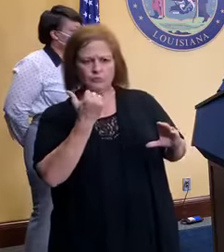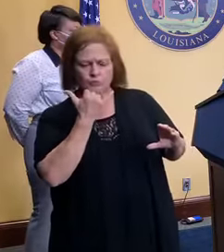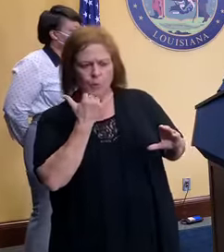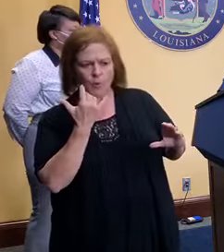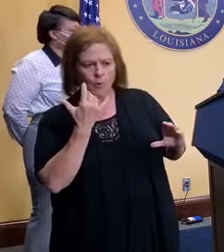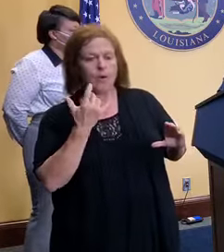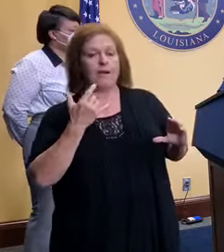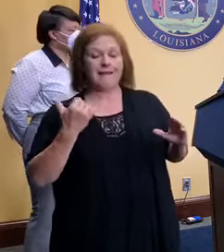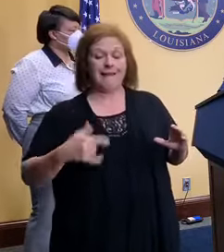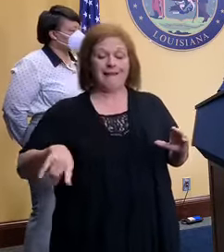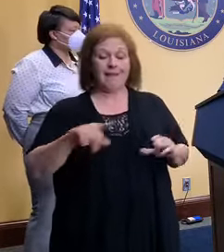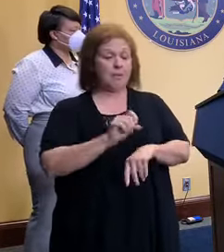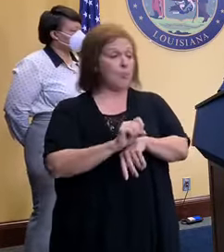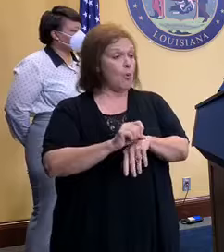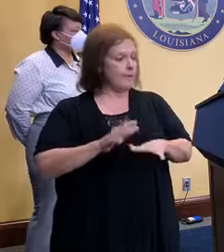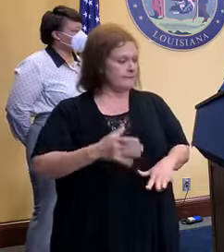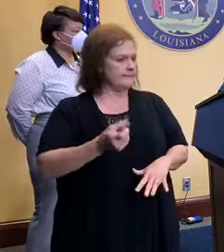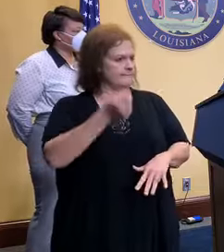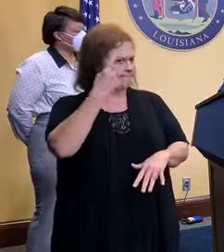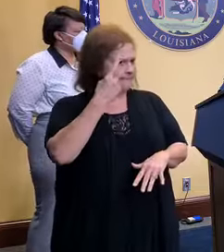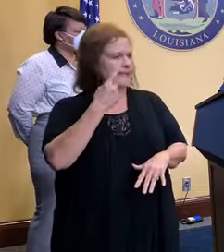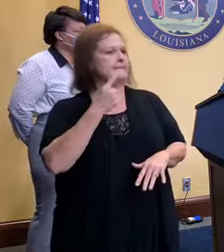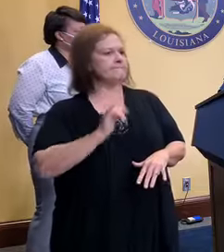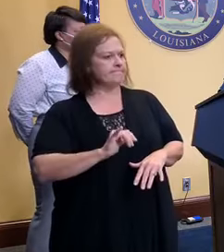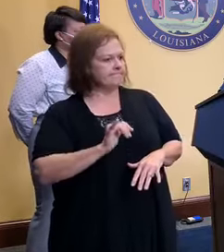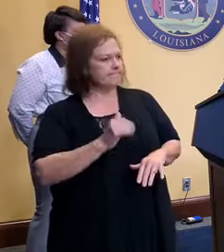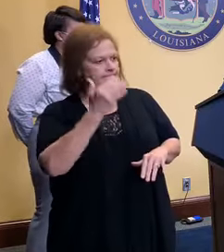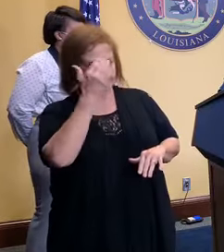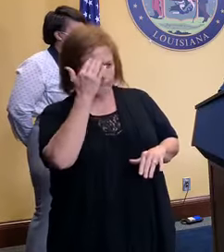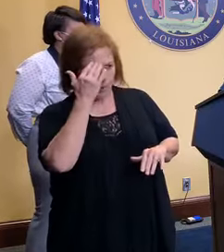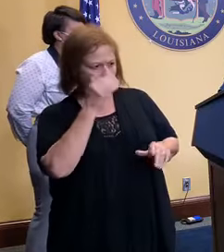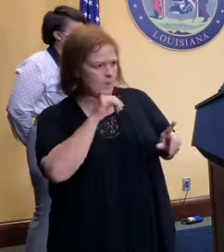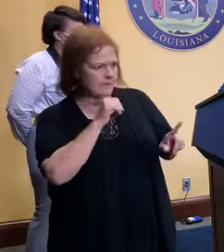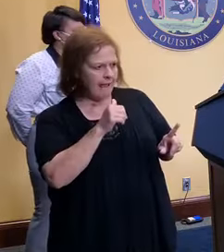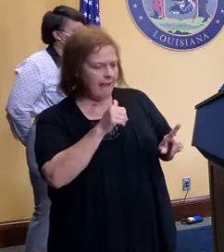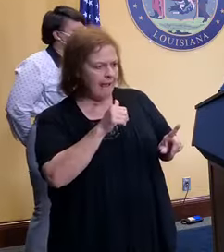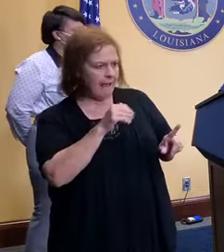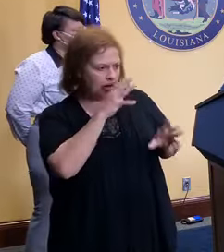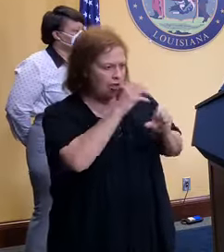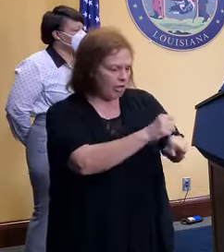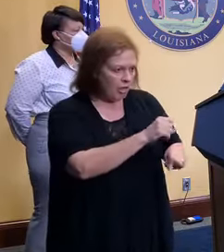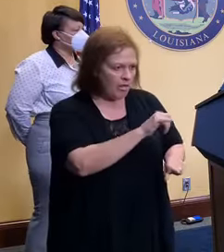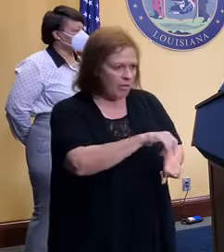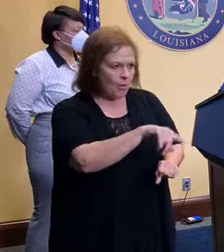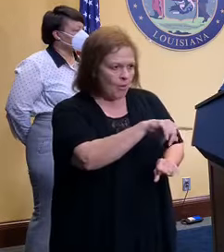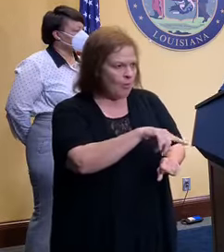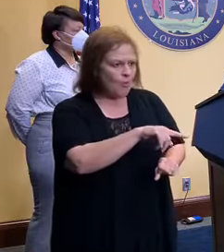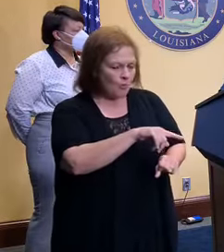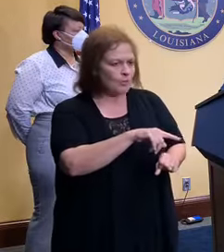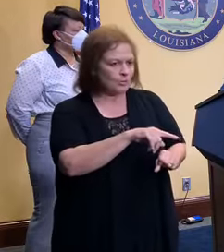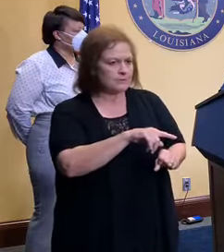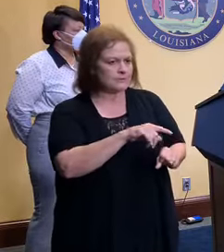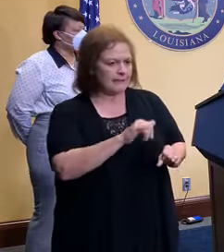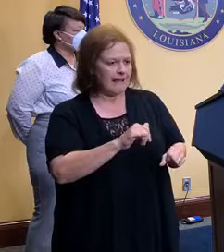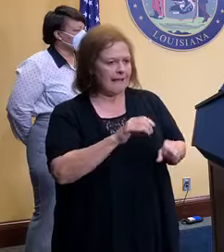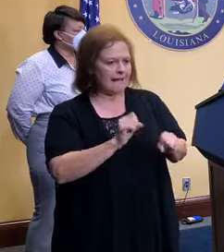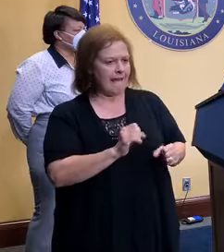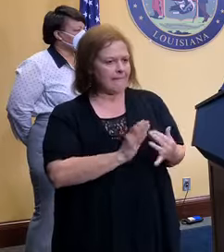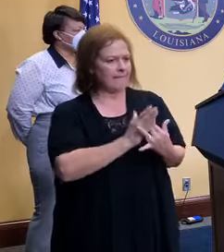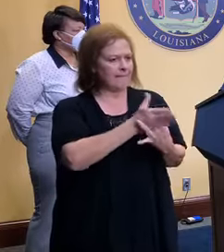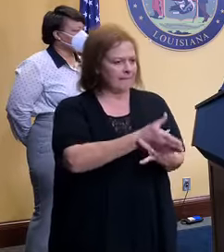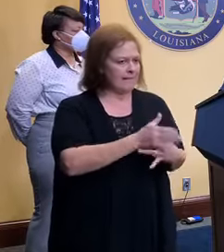who understand this much greater than they did in the past, we are confident that we're moving in the right direction and that our